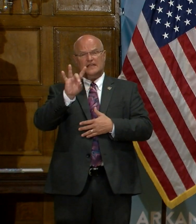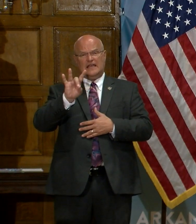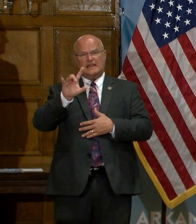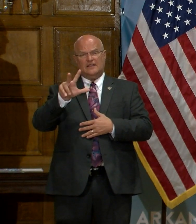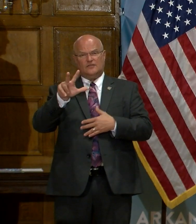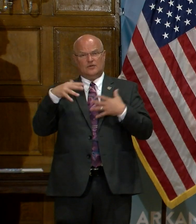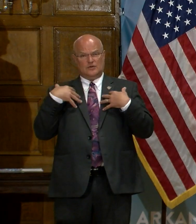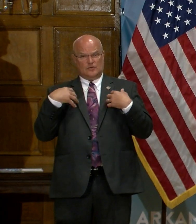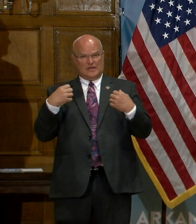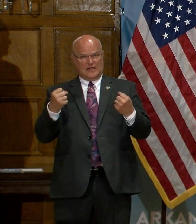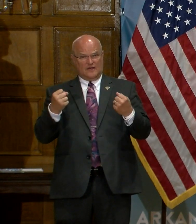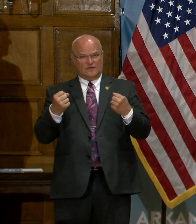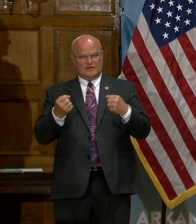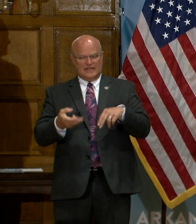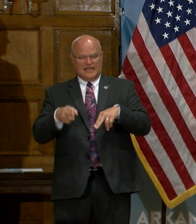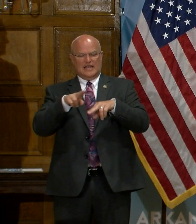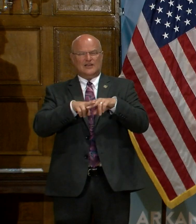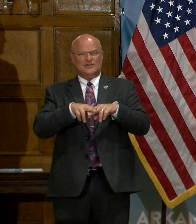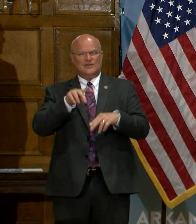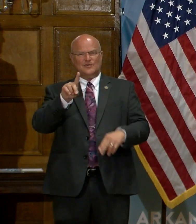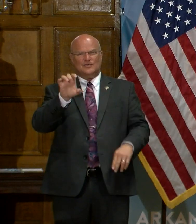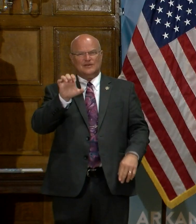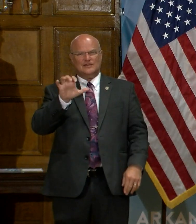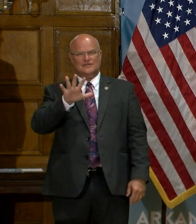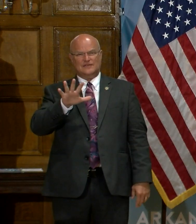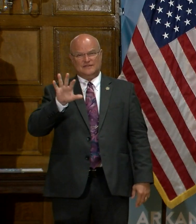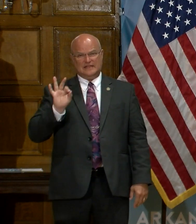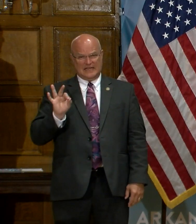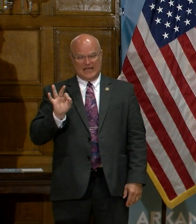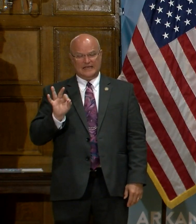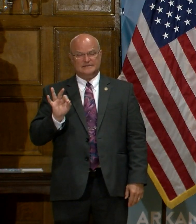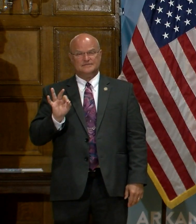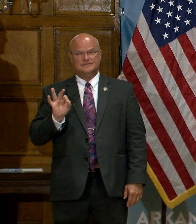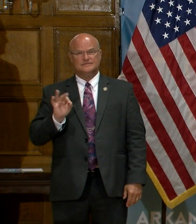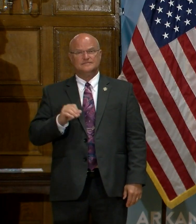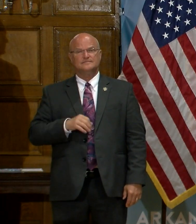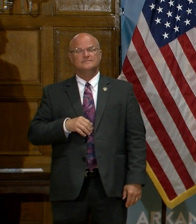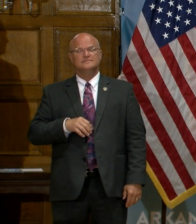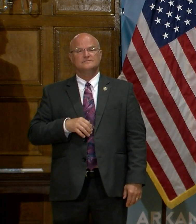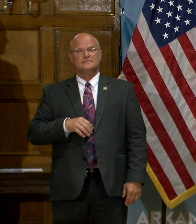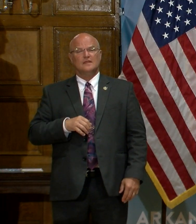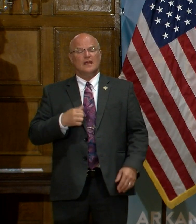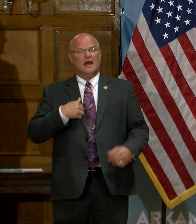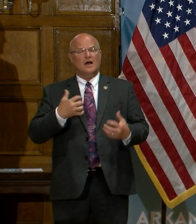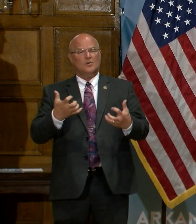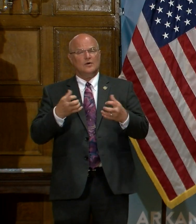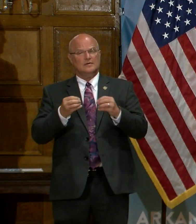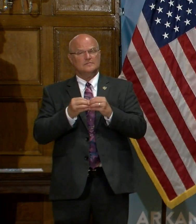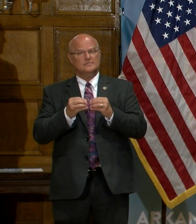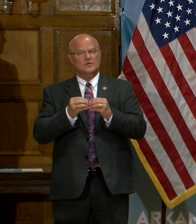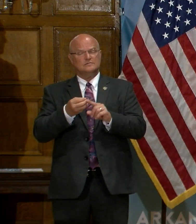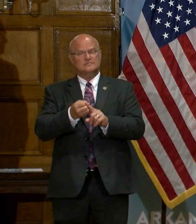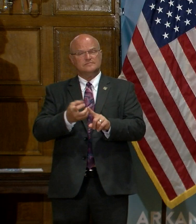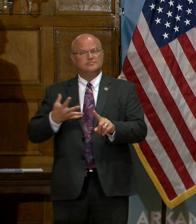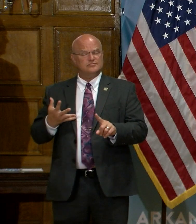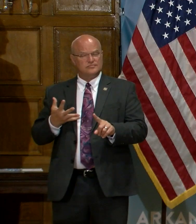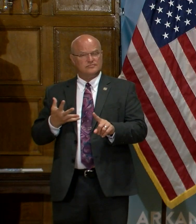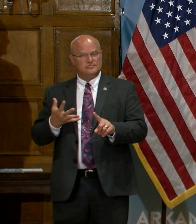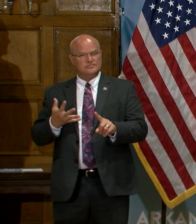4,583 recovered. That's an increase of 159 from yesterday. I'd like to give a little bit more